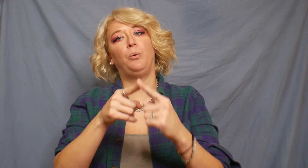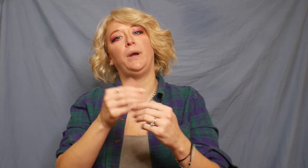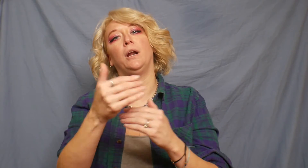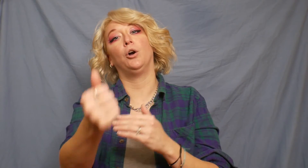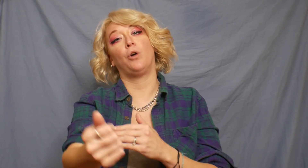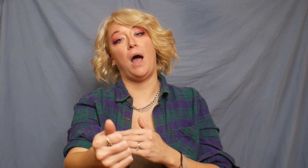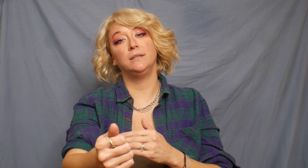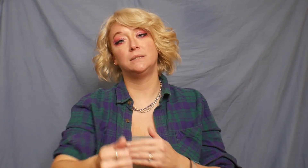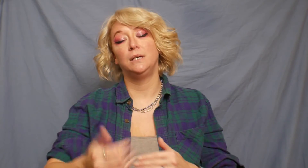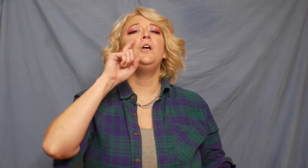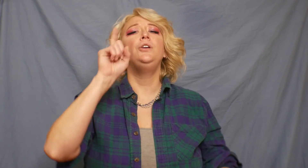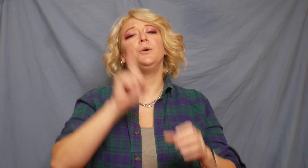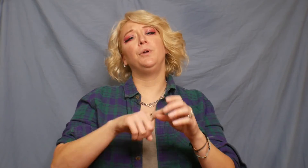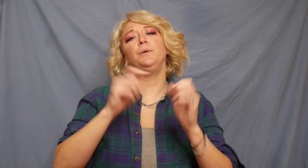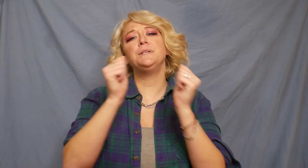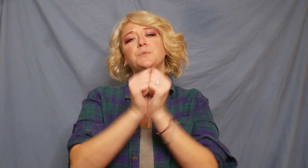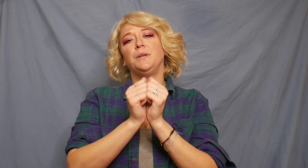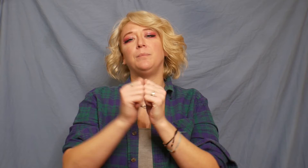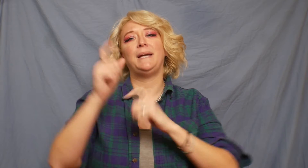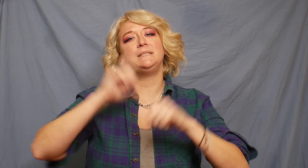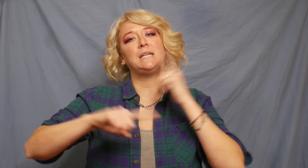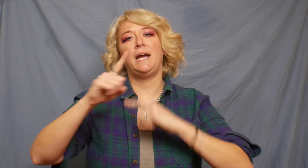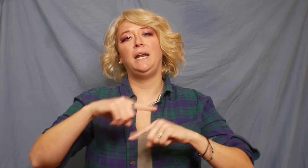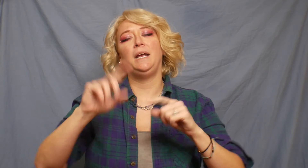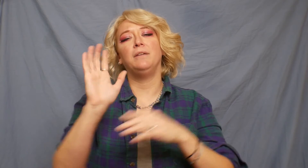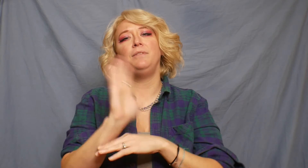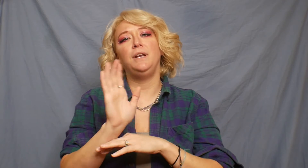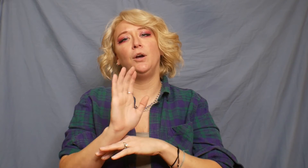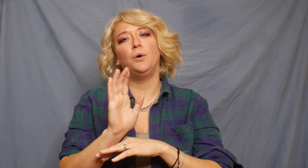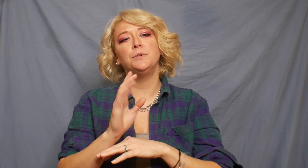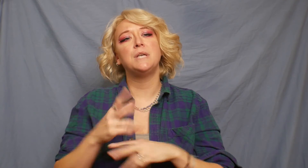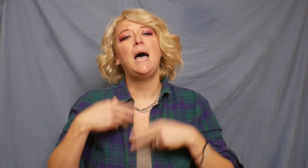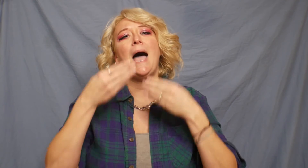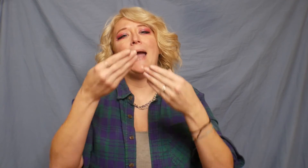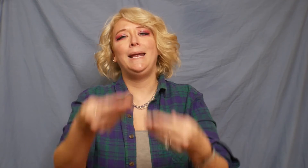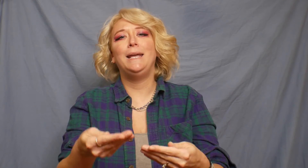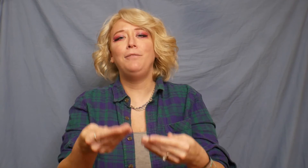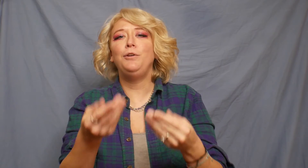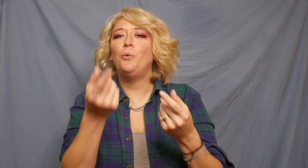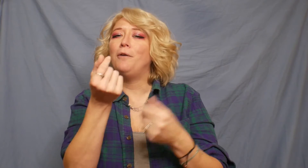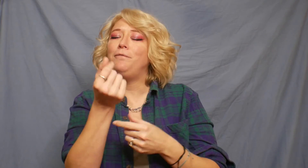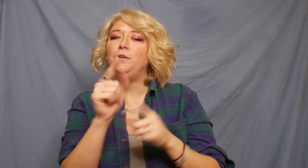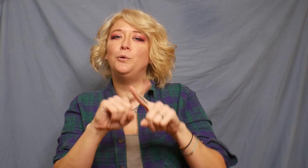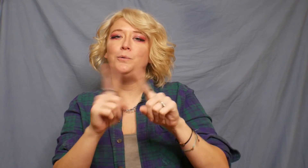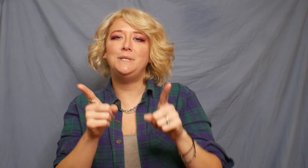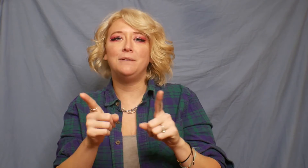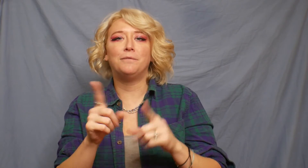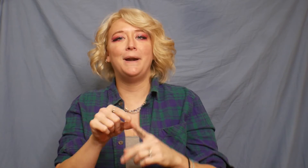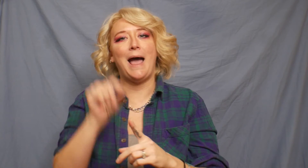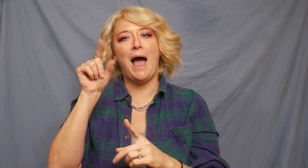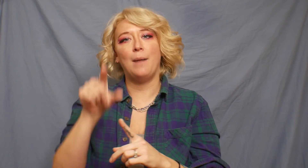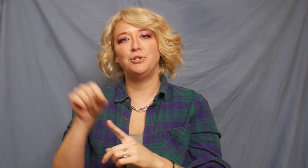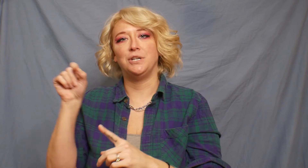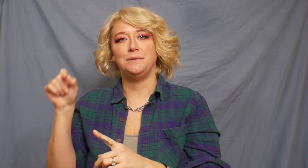point across. You'll notice with my signing videos, I give you a few different